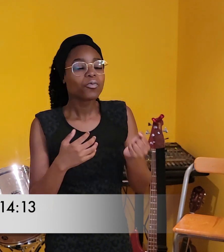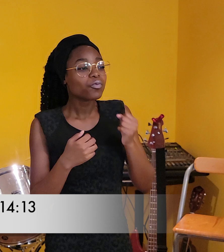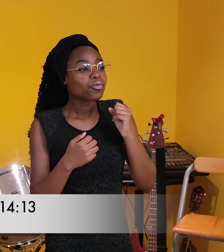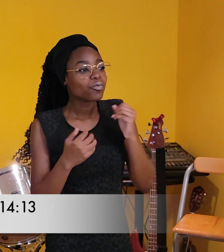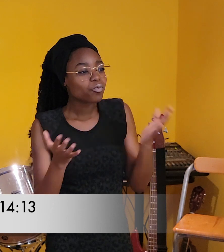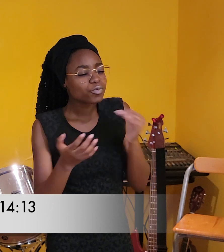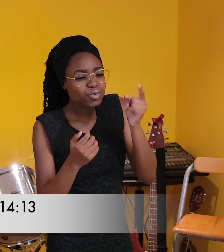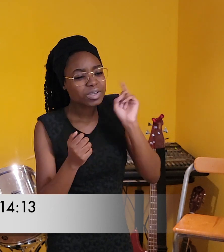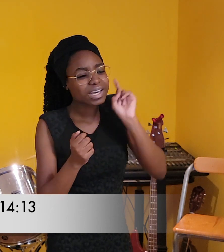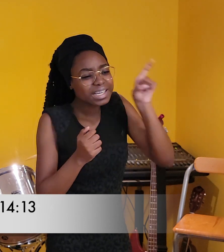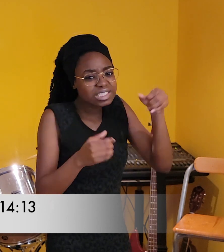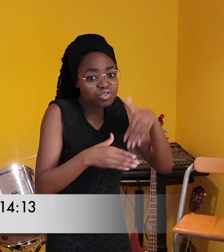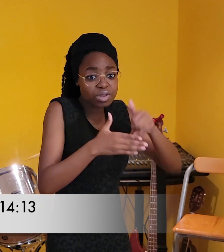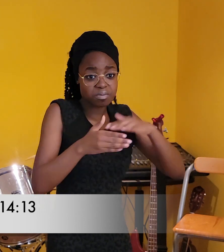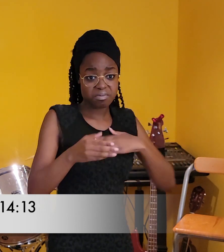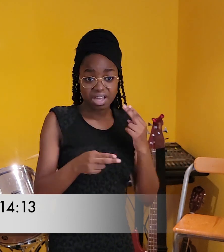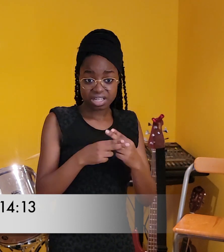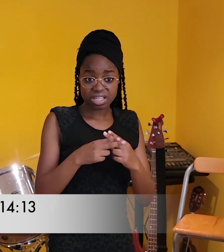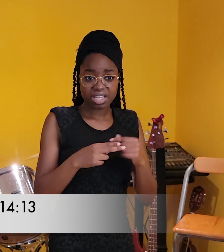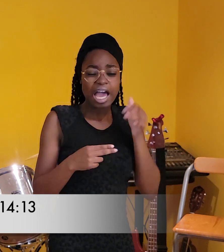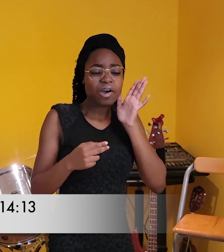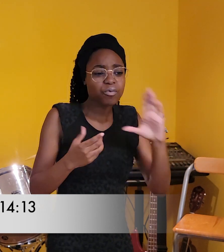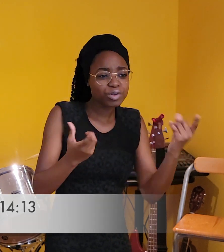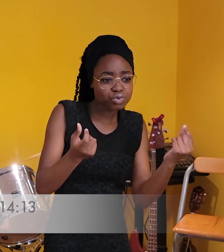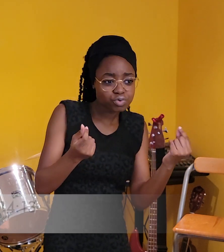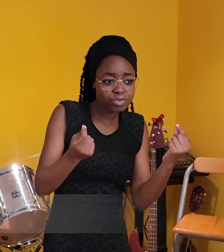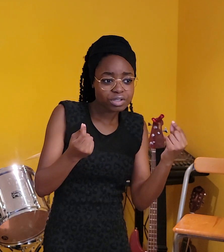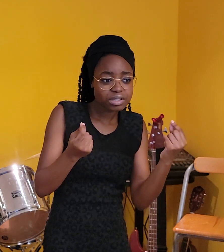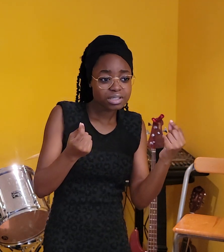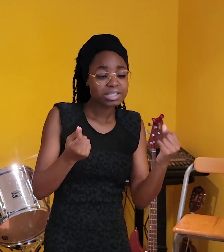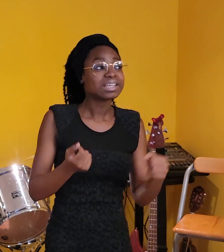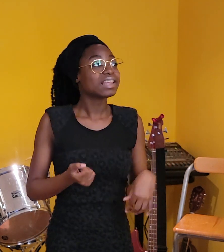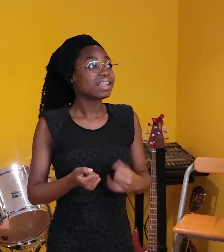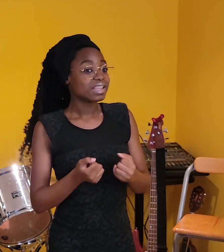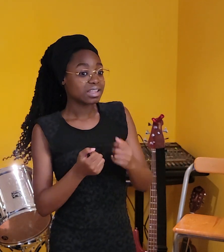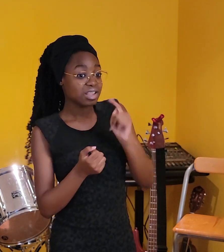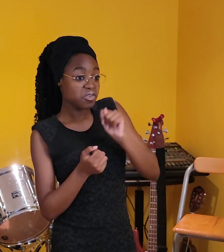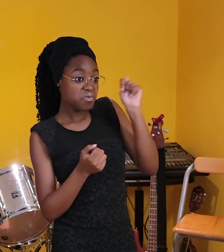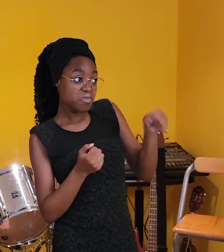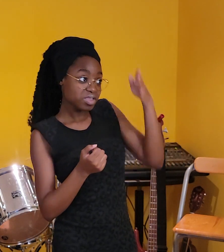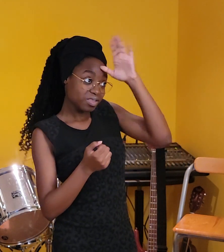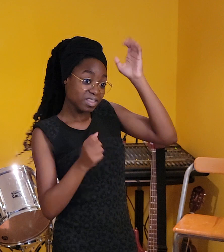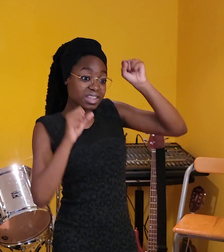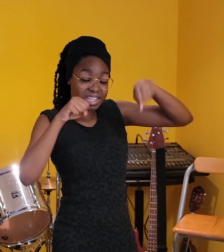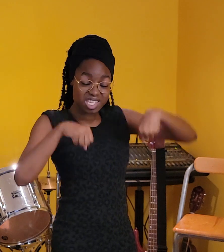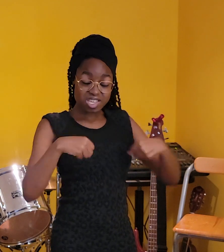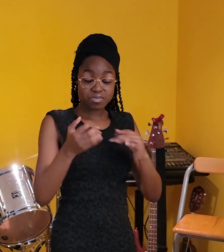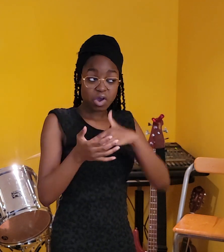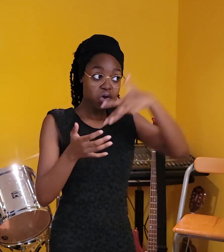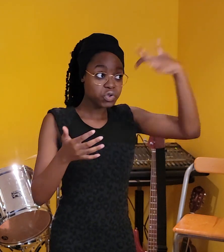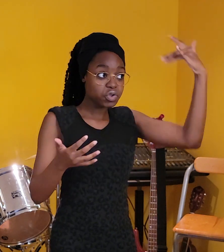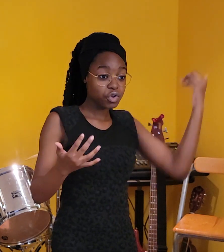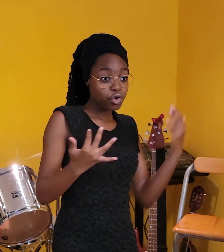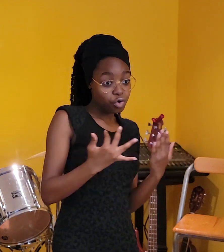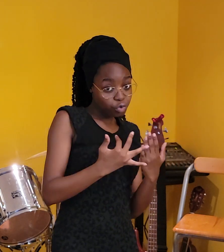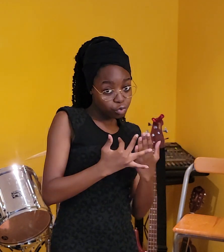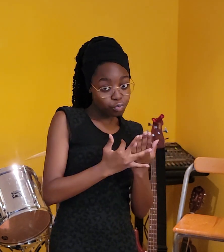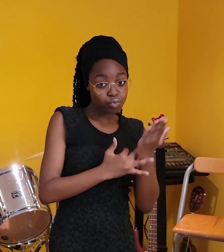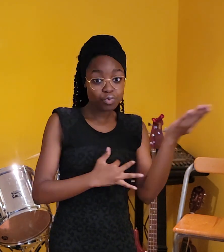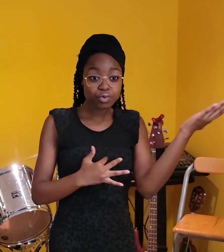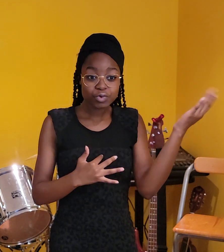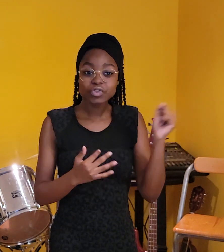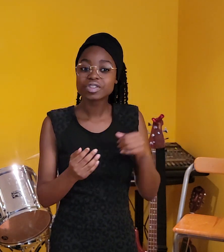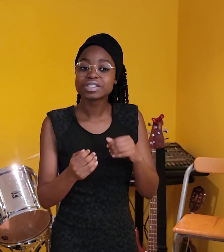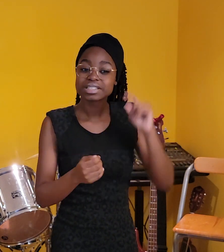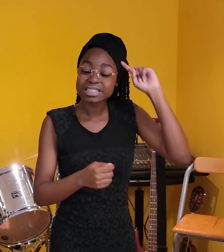Why? "That the Father may be glorified in the Son." You see that? That's why I say prayer is about God and not about us. "And